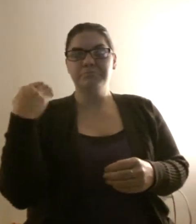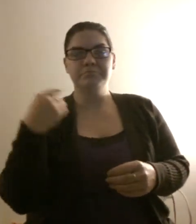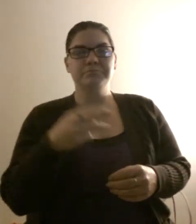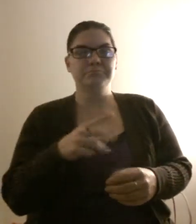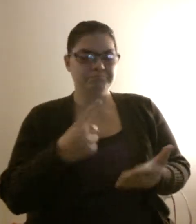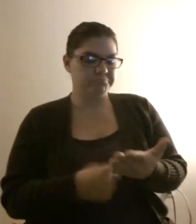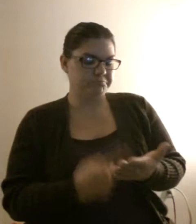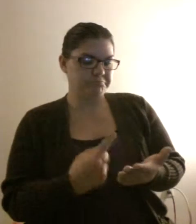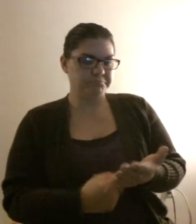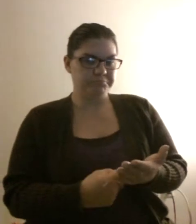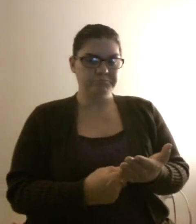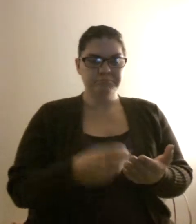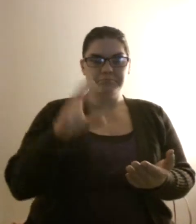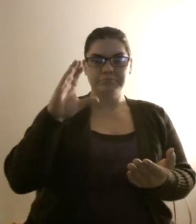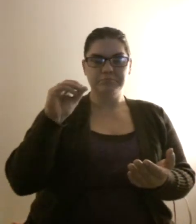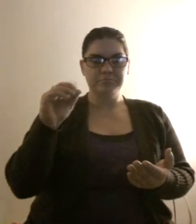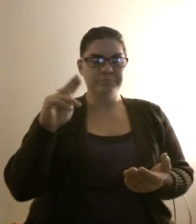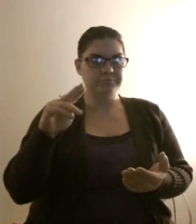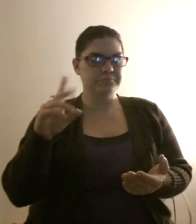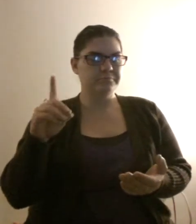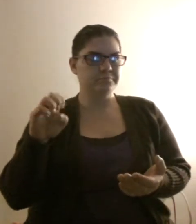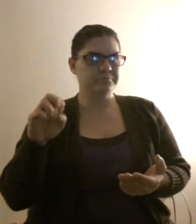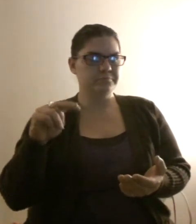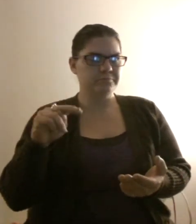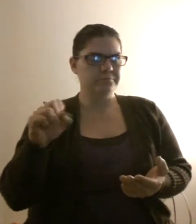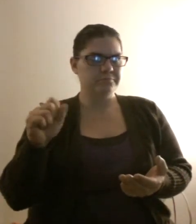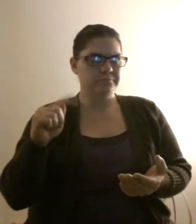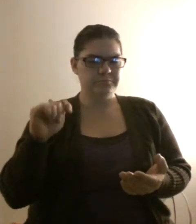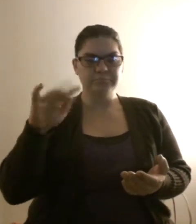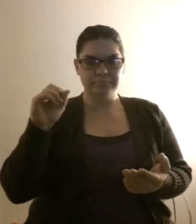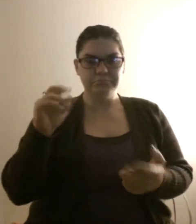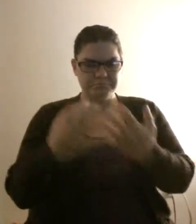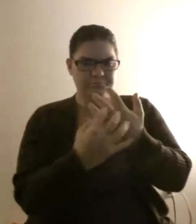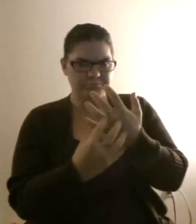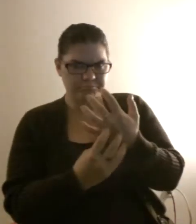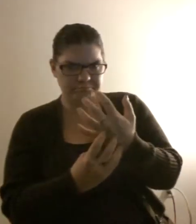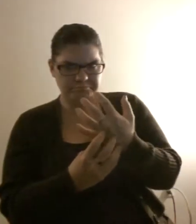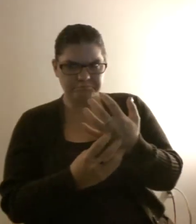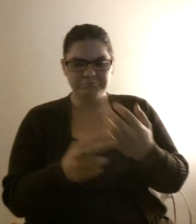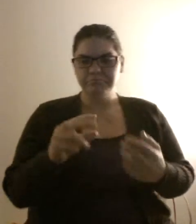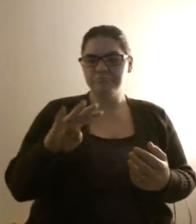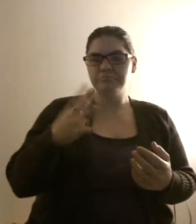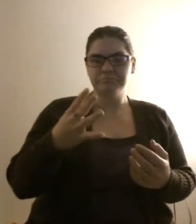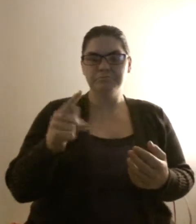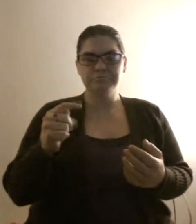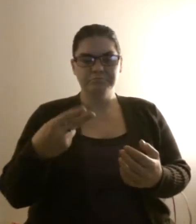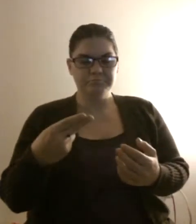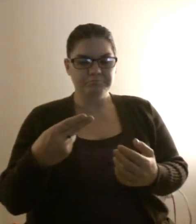outside. I want you to tell me how this got here. We need to come up with how it is. And I said, you can only tell me, or you can only ask me questions that end in yes